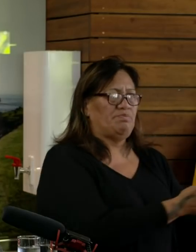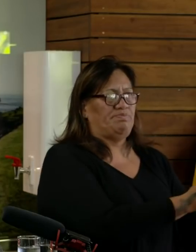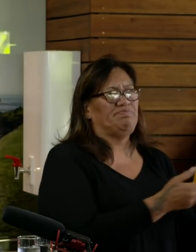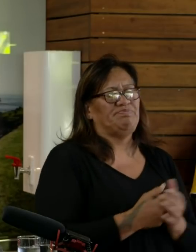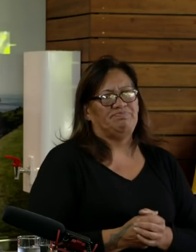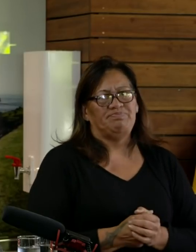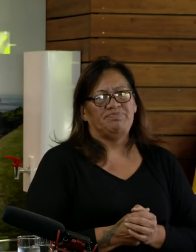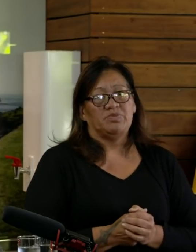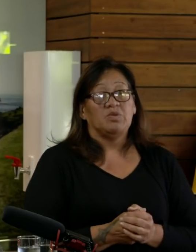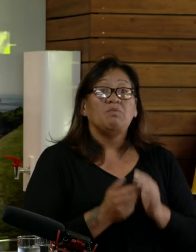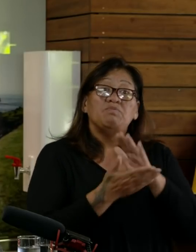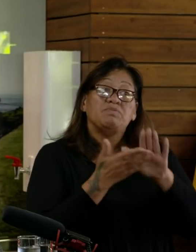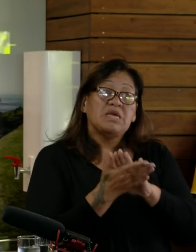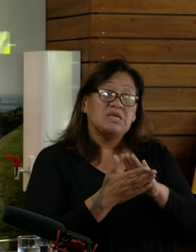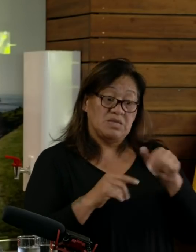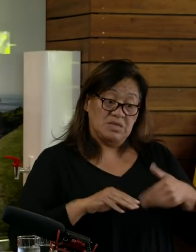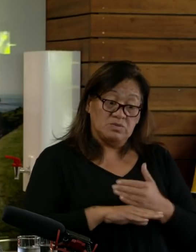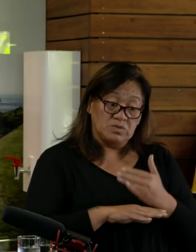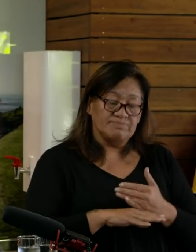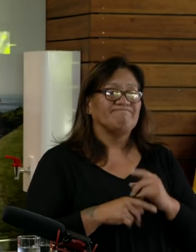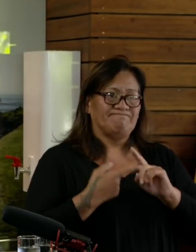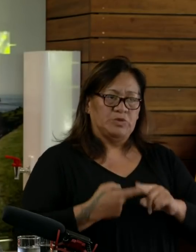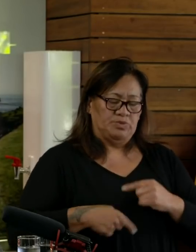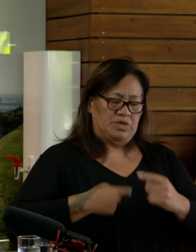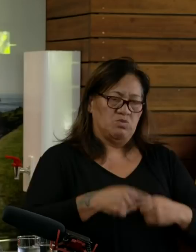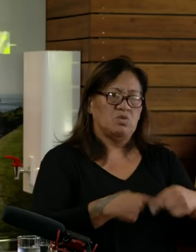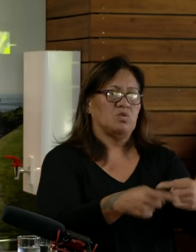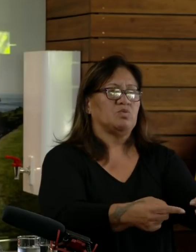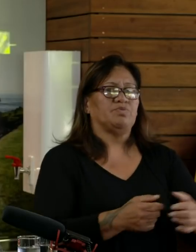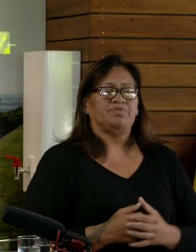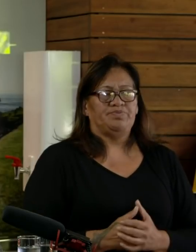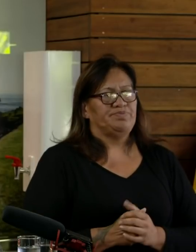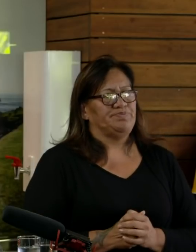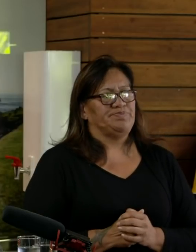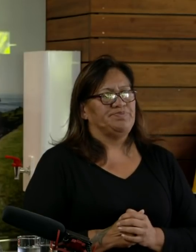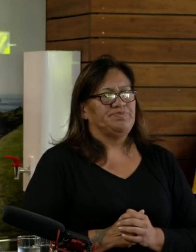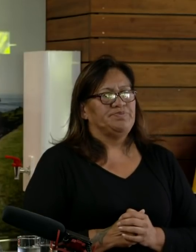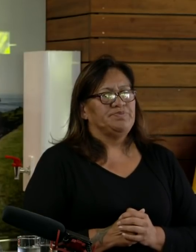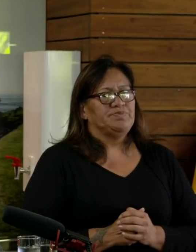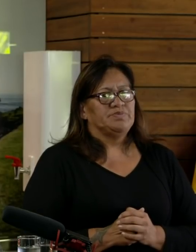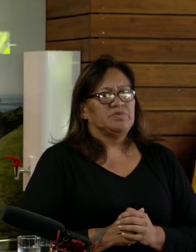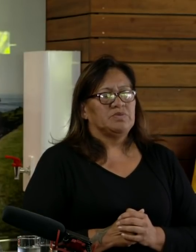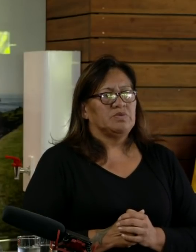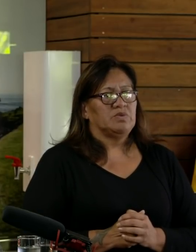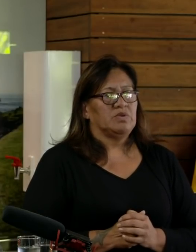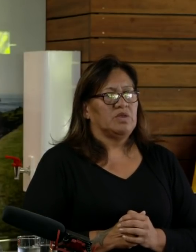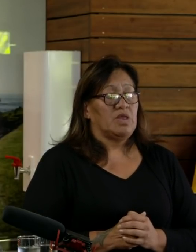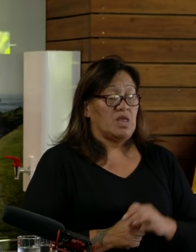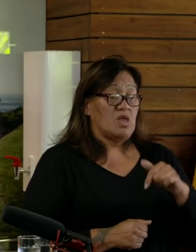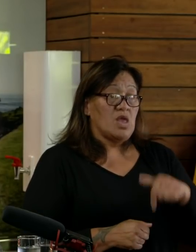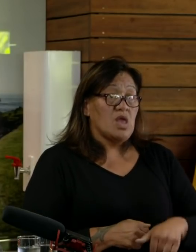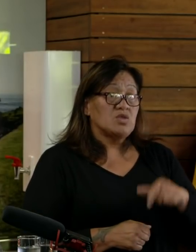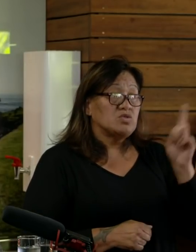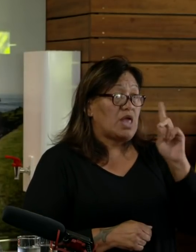So this operation will continue. We will, and we are this